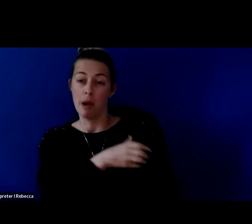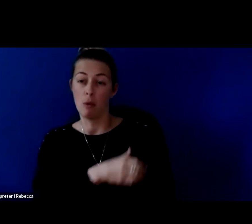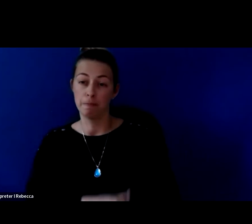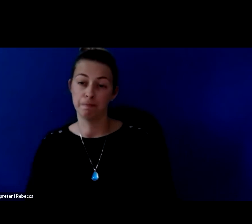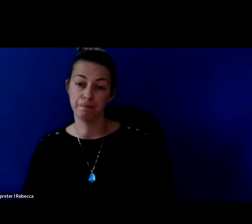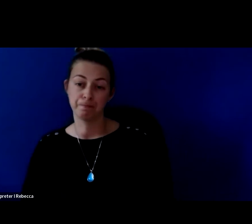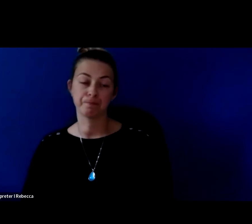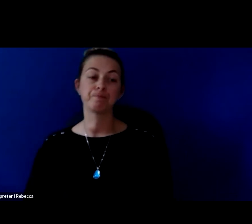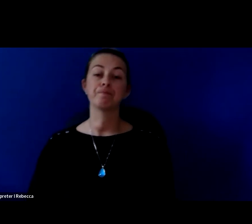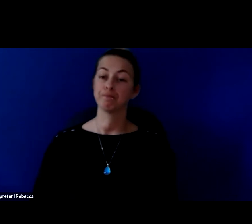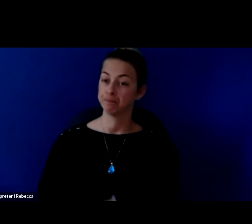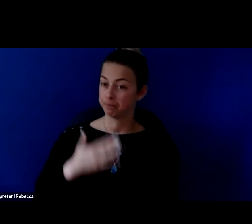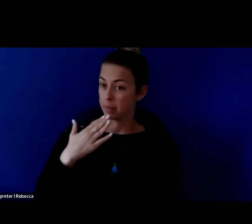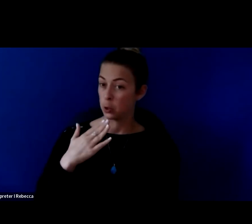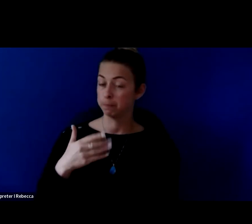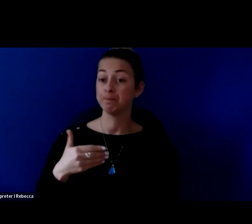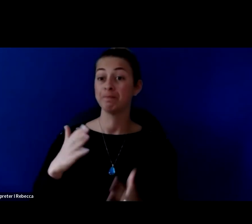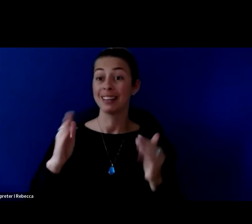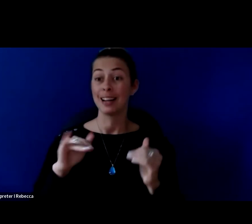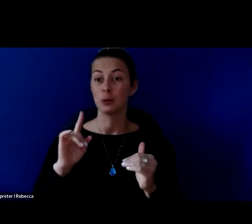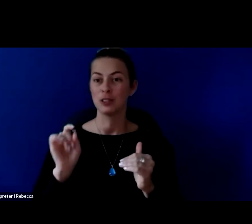Okay, thank you. Next question.